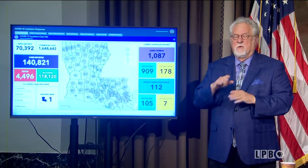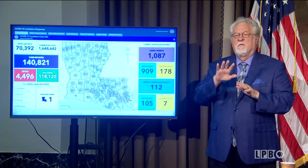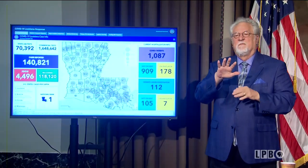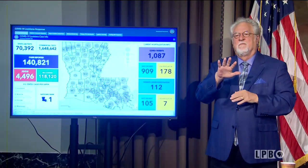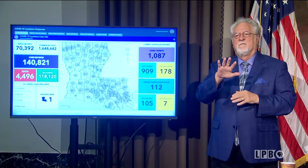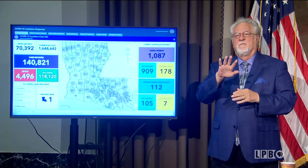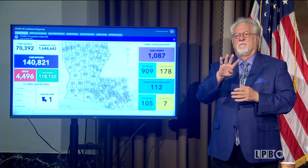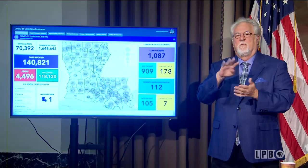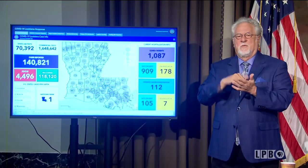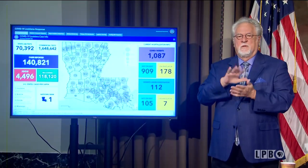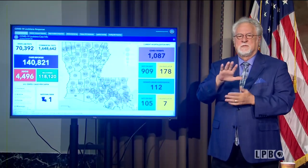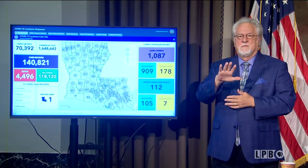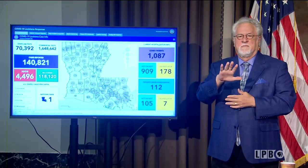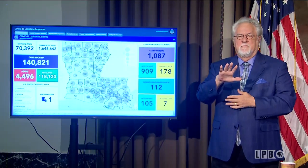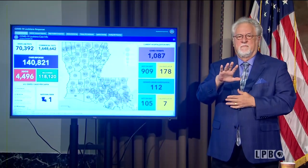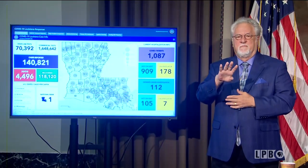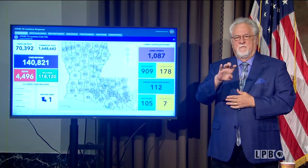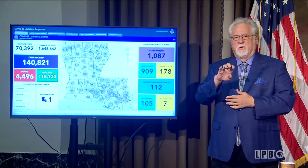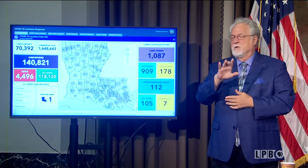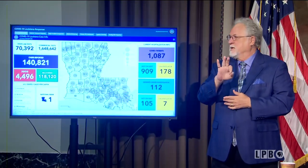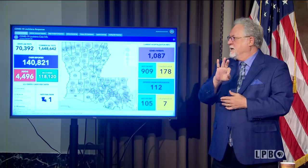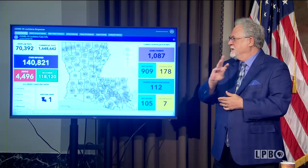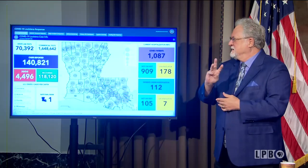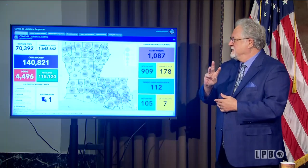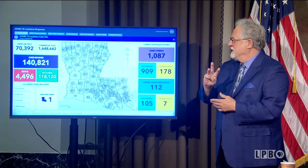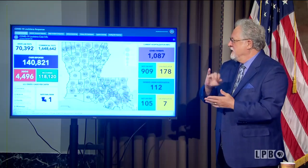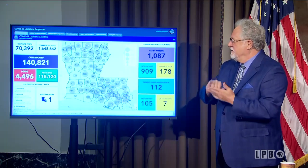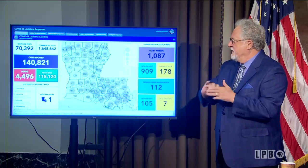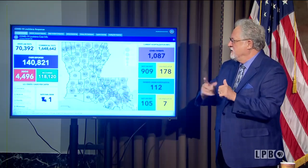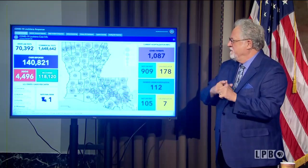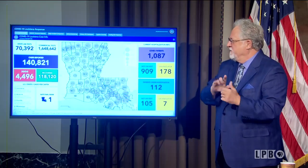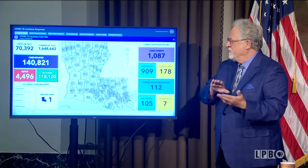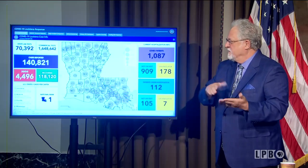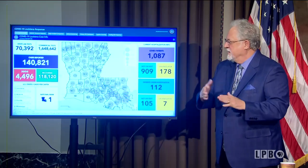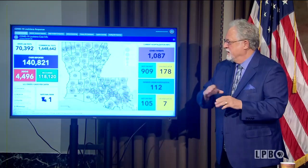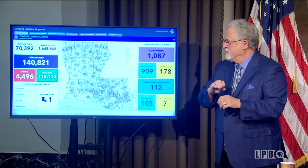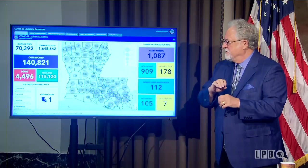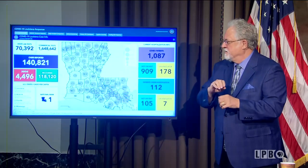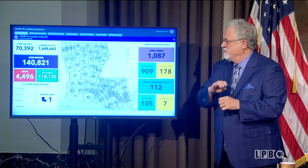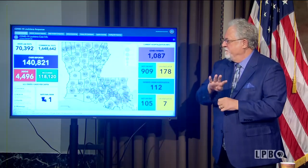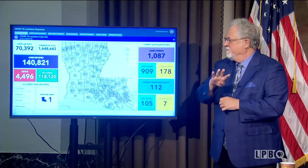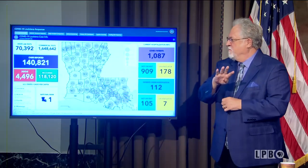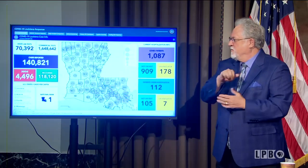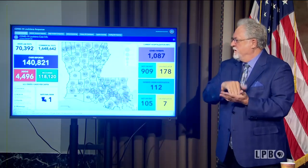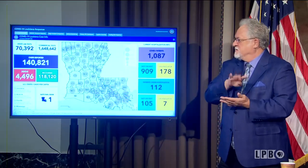4,496. Today's numbers do include the first death in Tensall Parish.